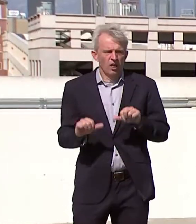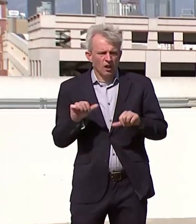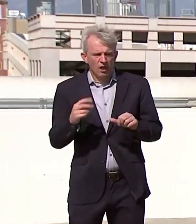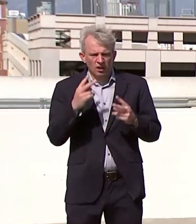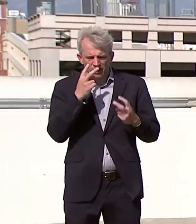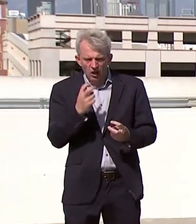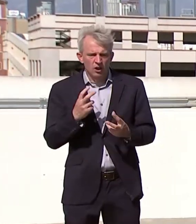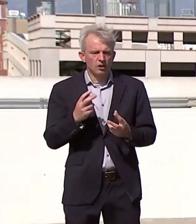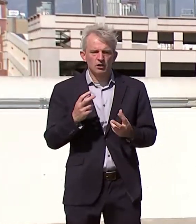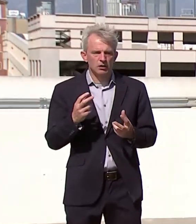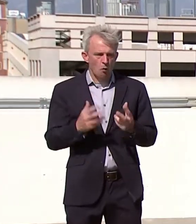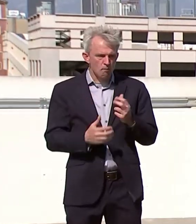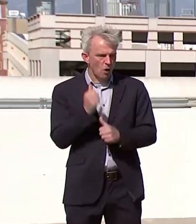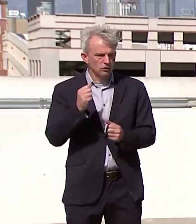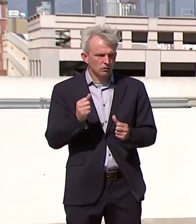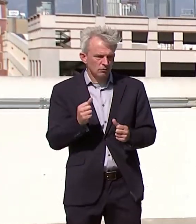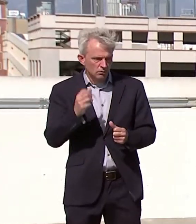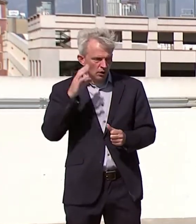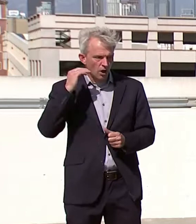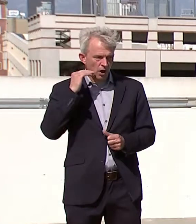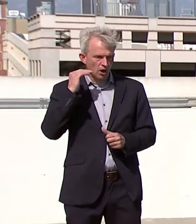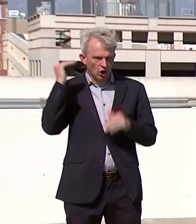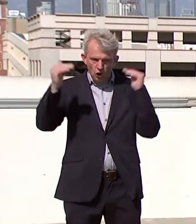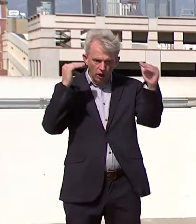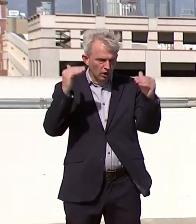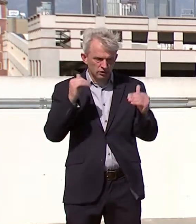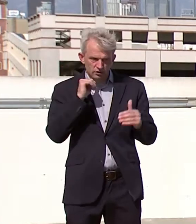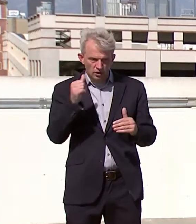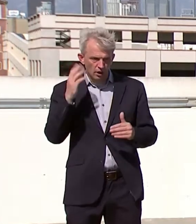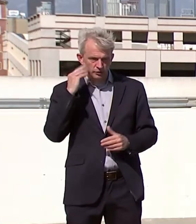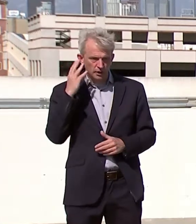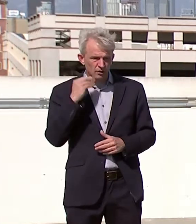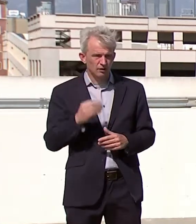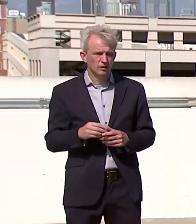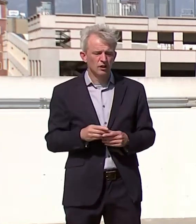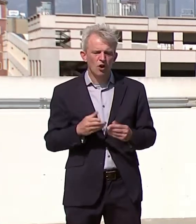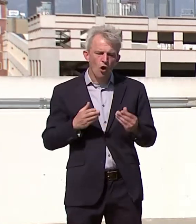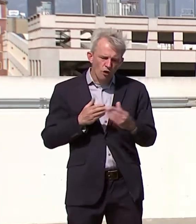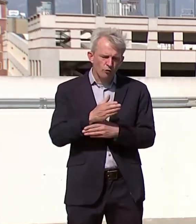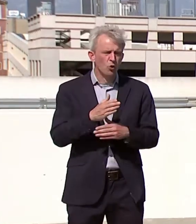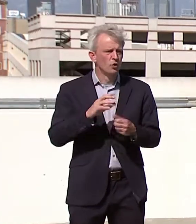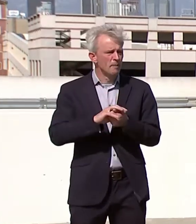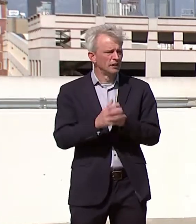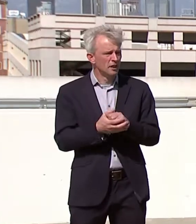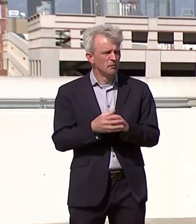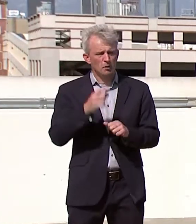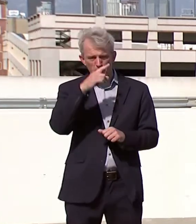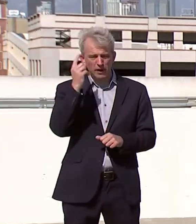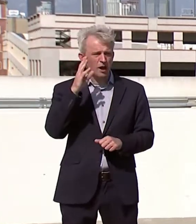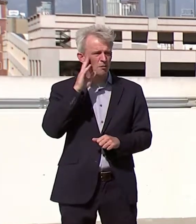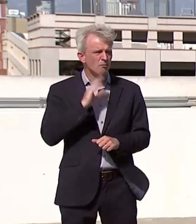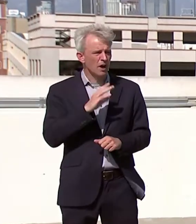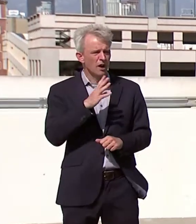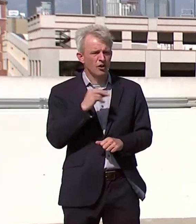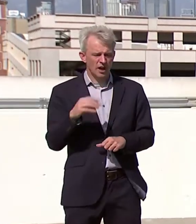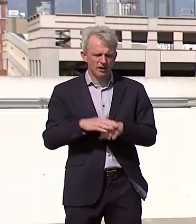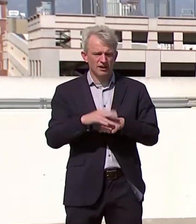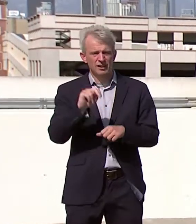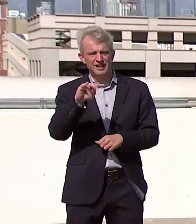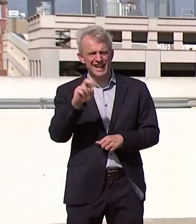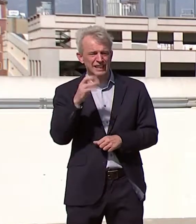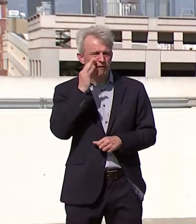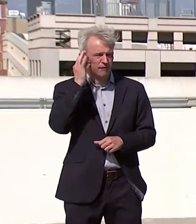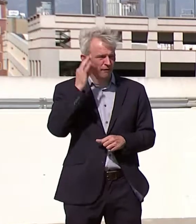never experienced. Throughout the pandemic, Black, Brown, and Native communities have been hit harder than